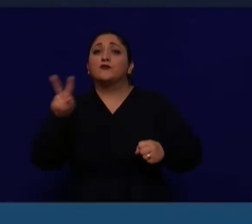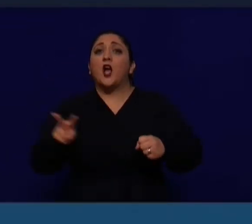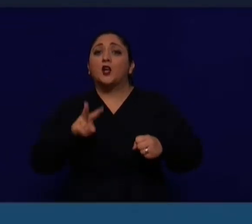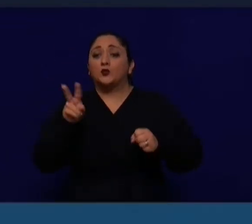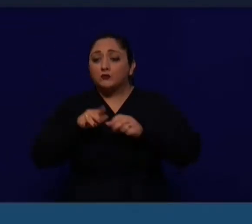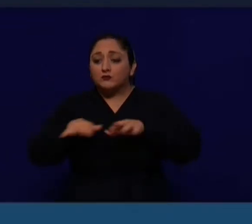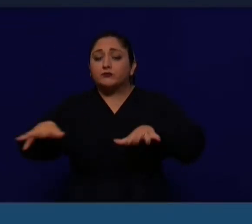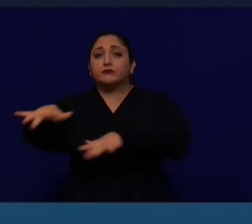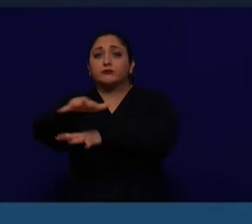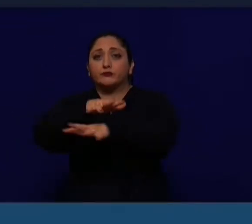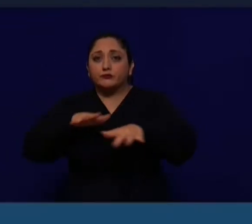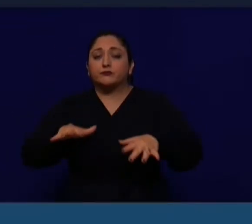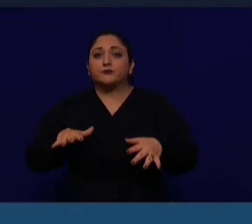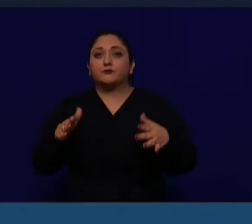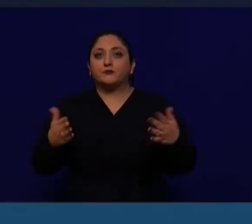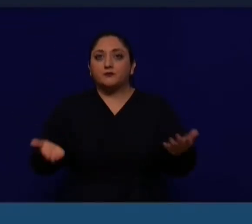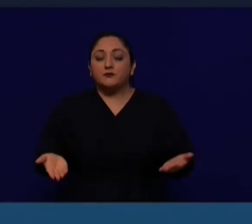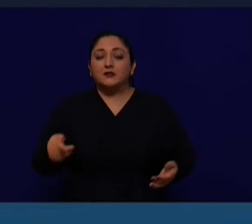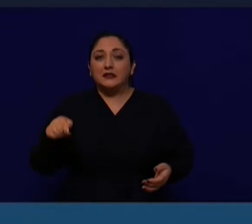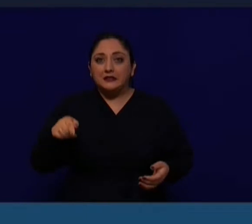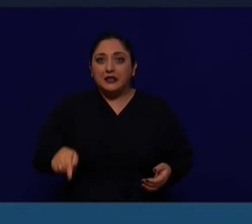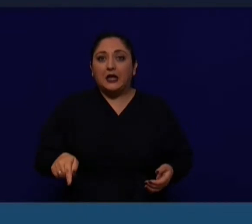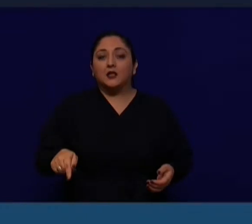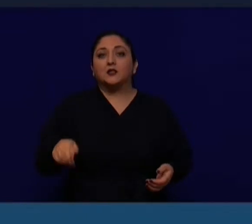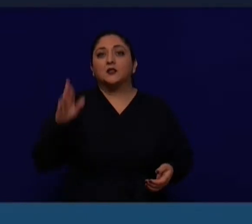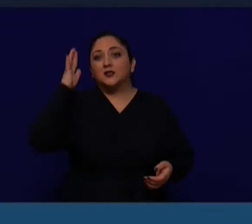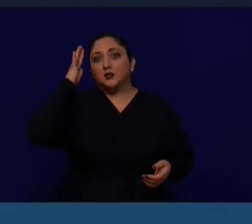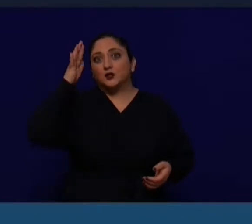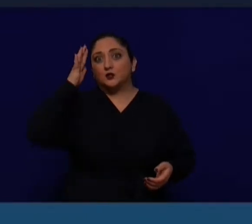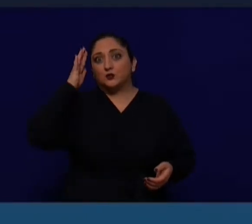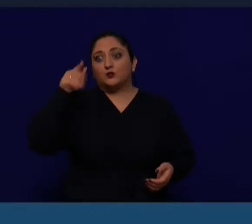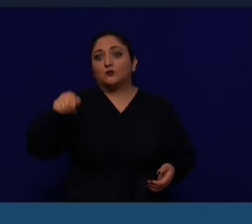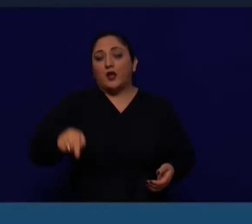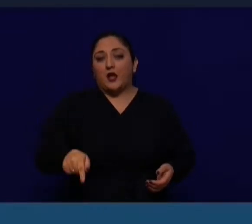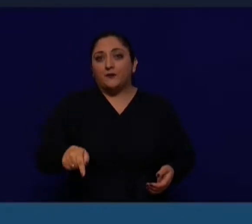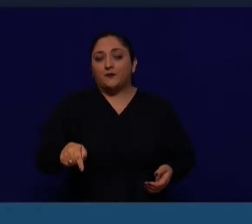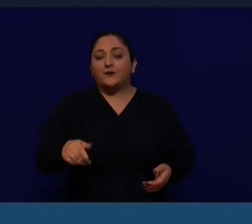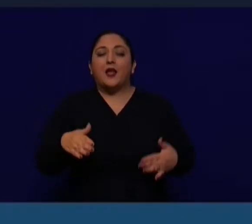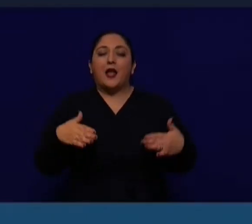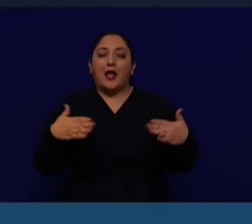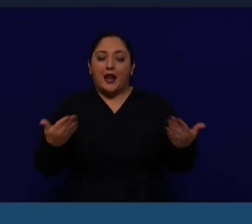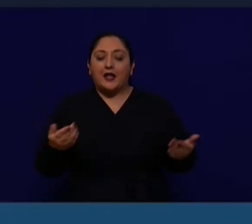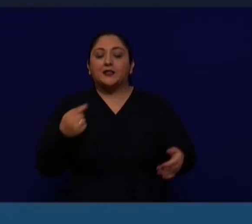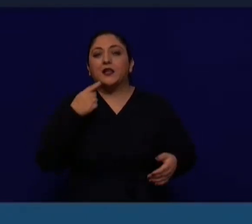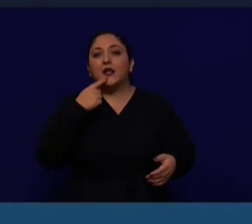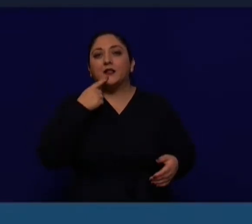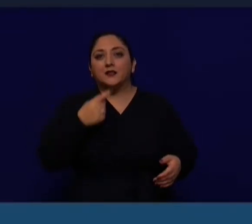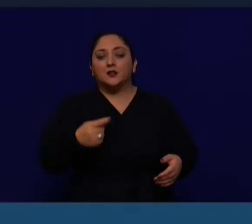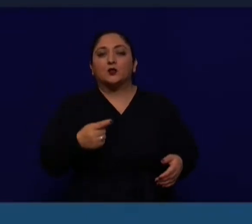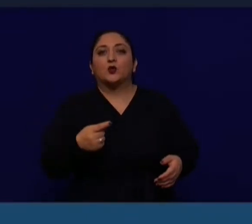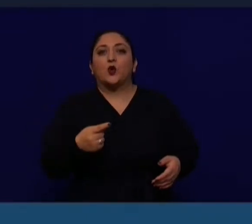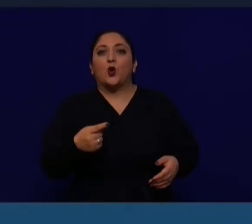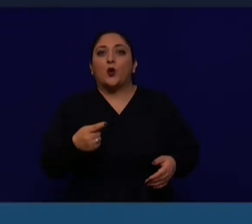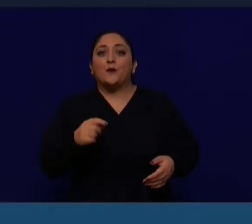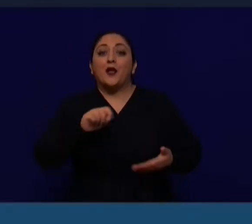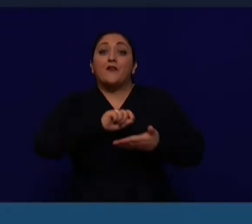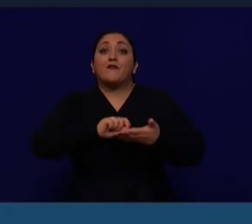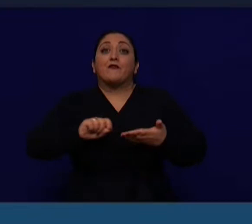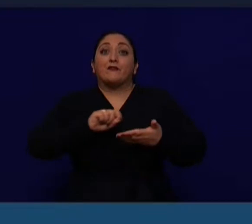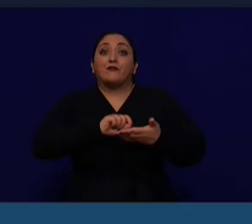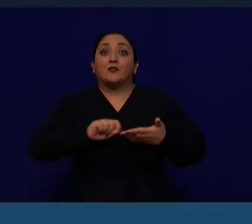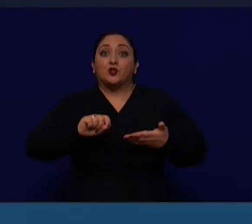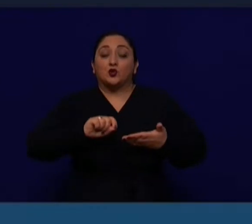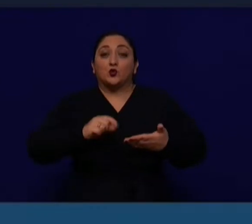tax-xogħol u allura hemmhekk anke bil-miżura li anke ħarġet id-direttiva min-naħa tal-Uffiċċju tal-Principal